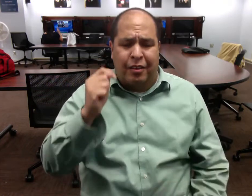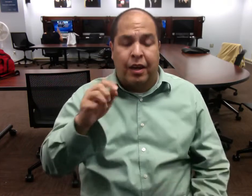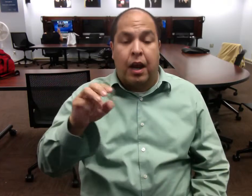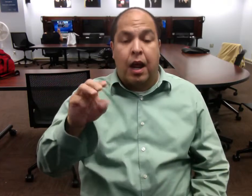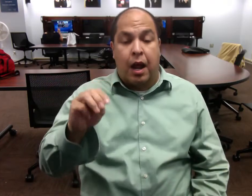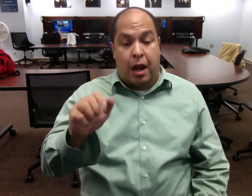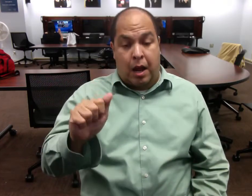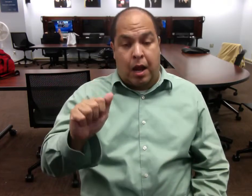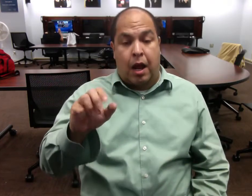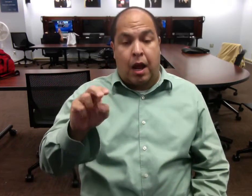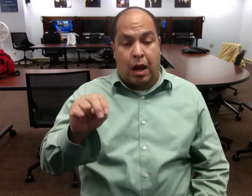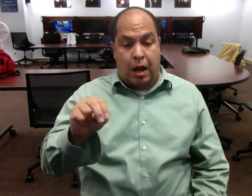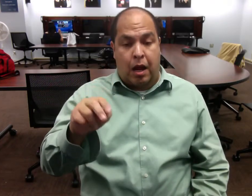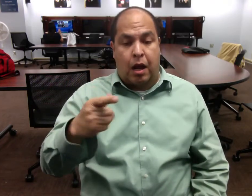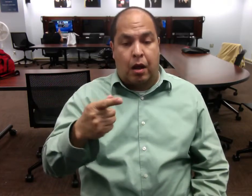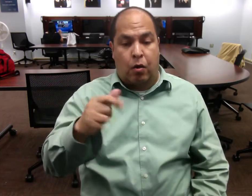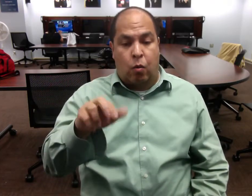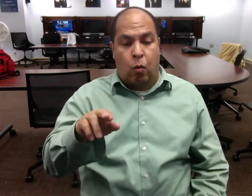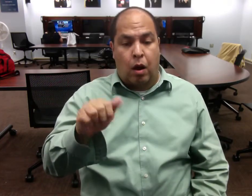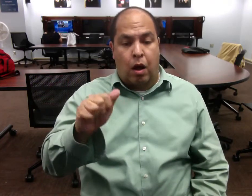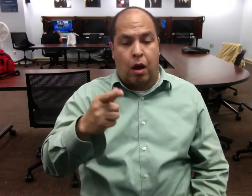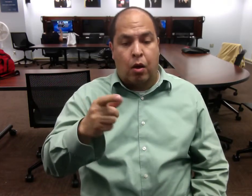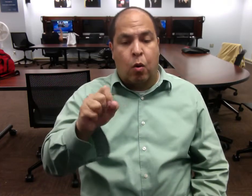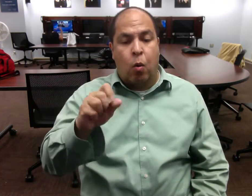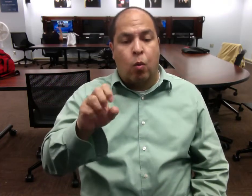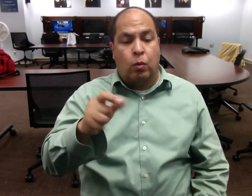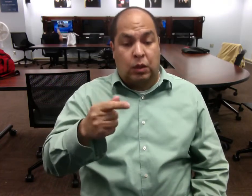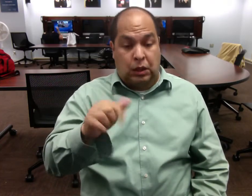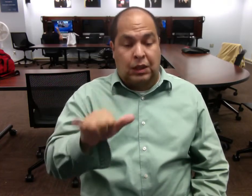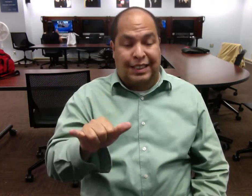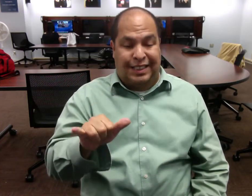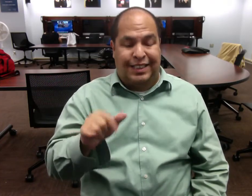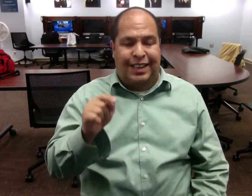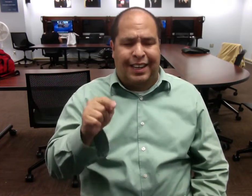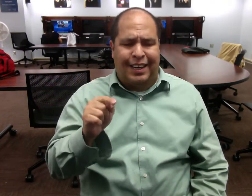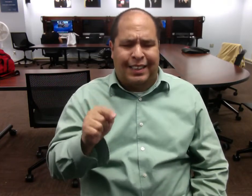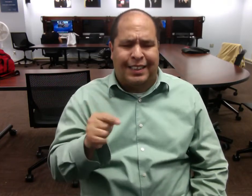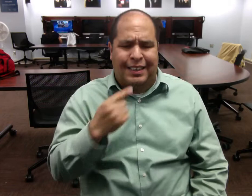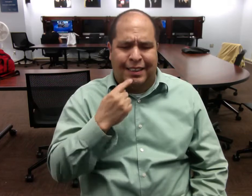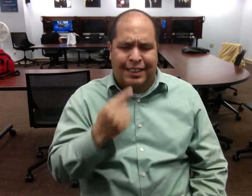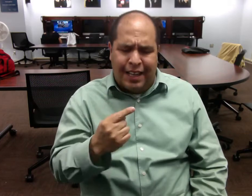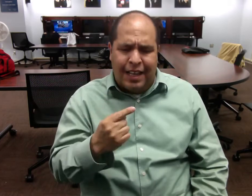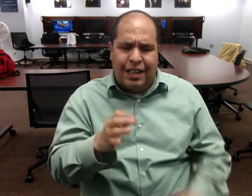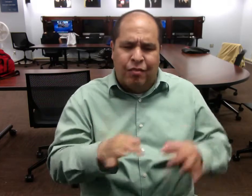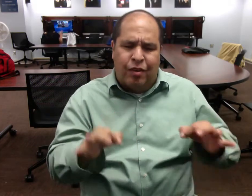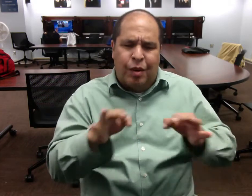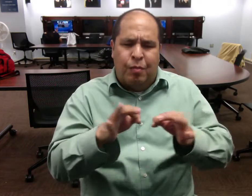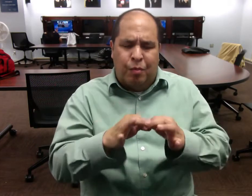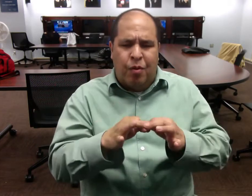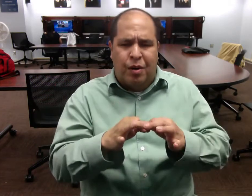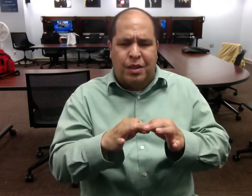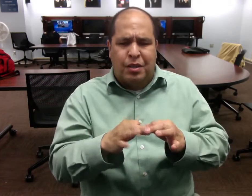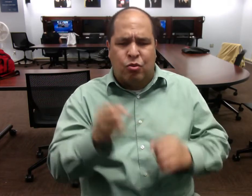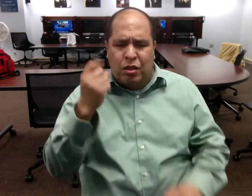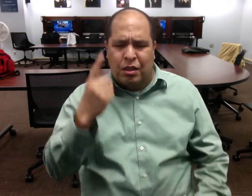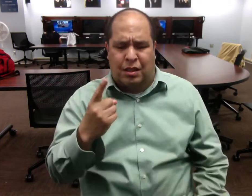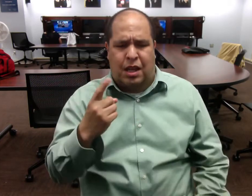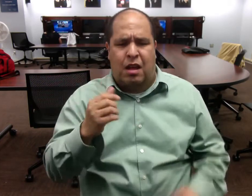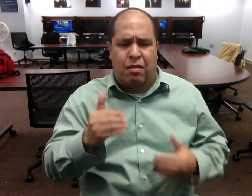He felt it was very important to understand that the way adults learn is very